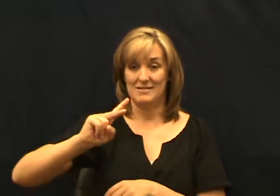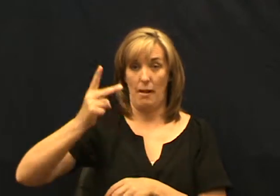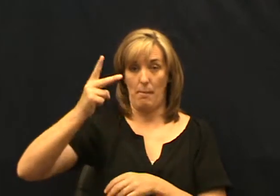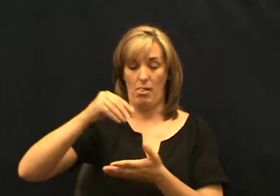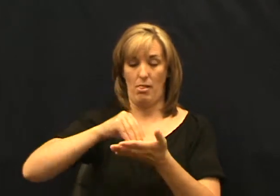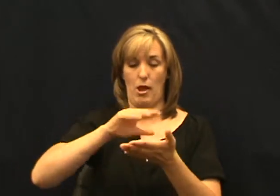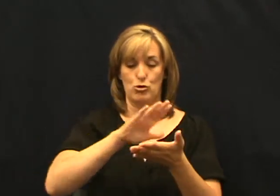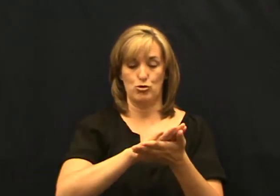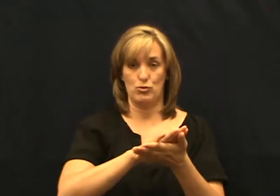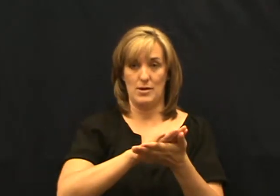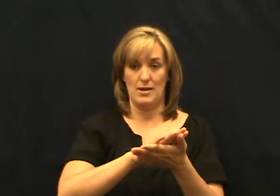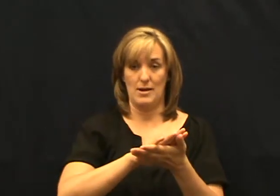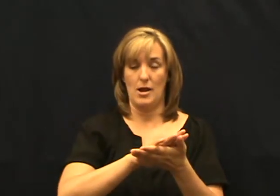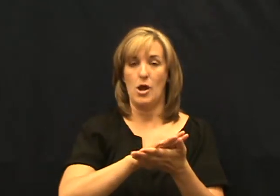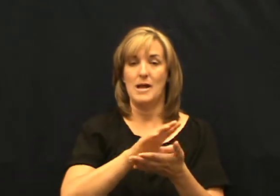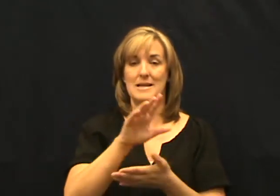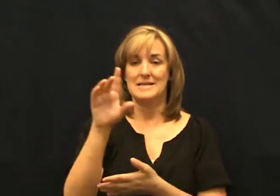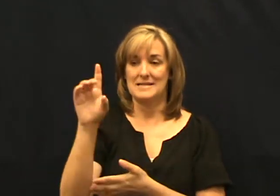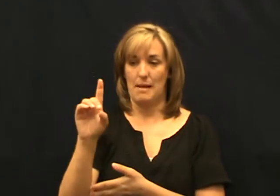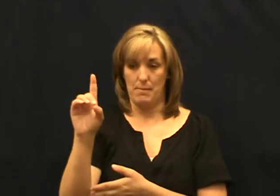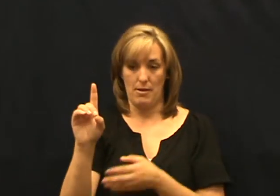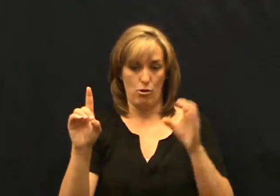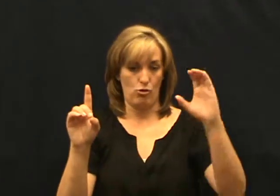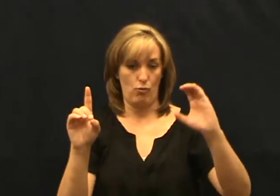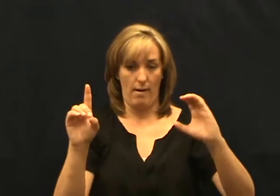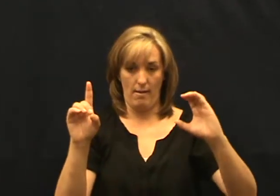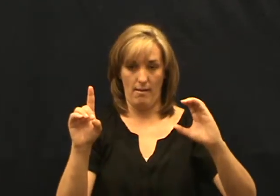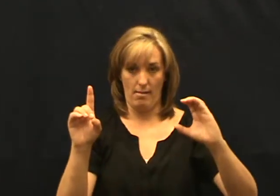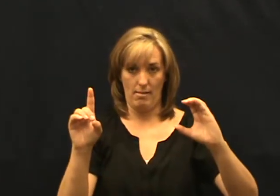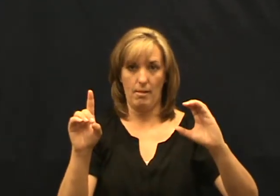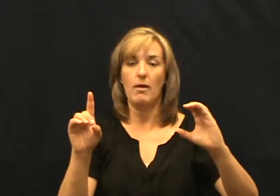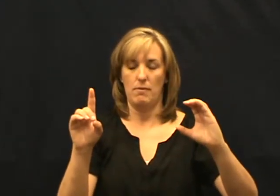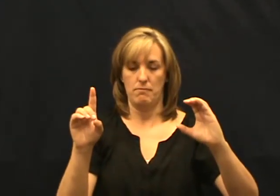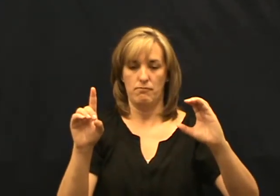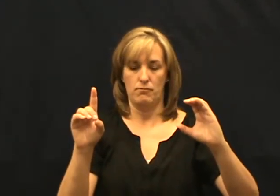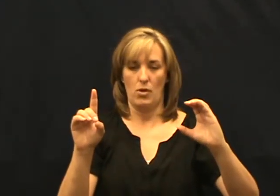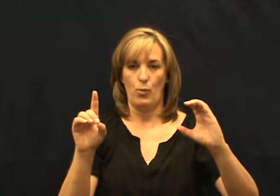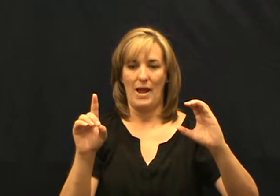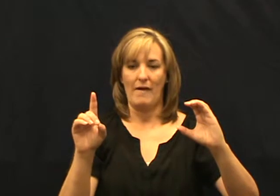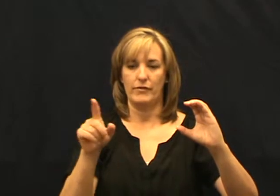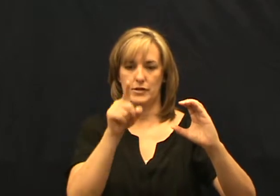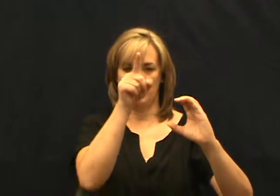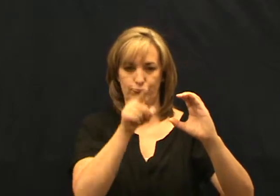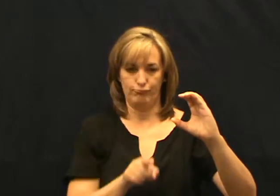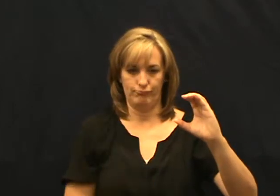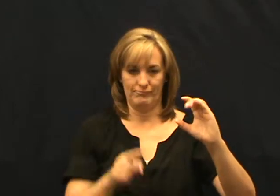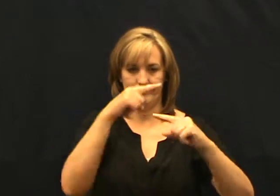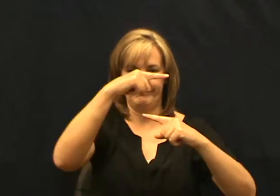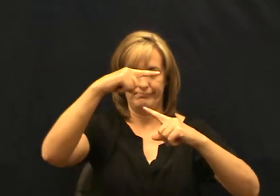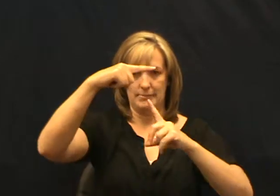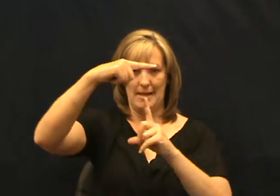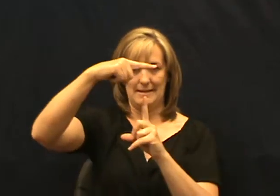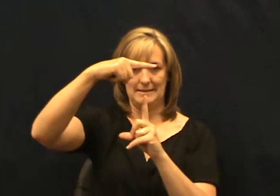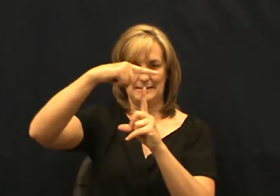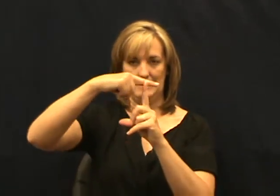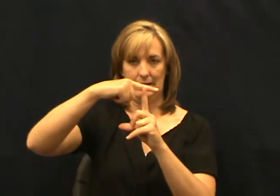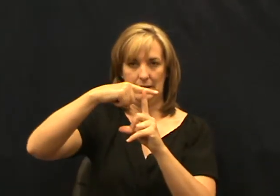method, where we can always count on our debits equaling our credits, and that kind of helps us keep track of what we're